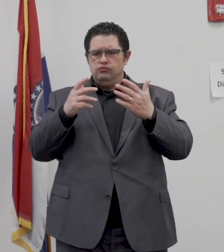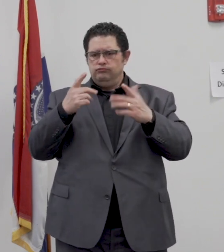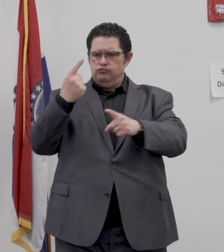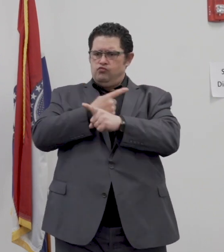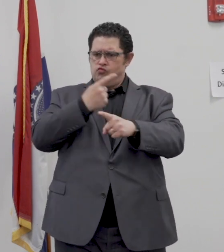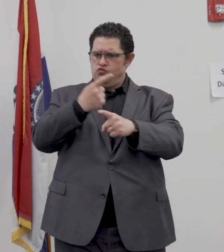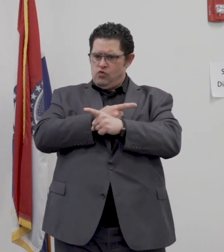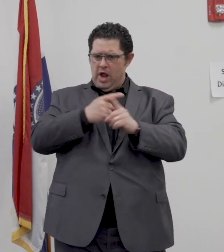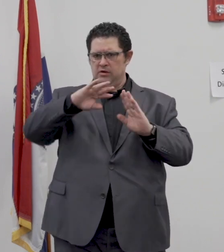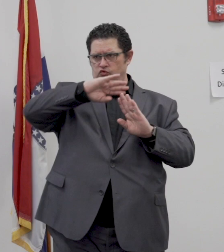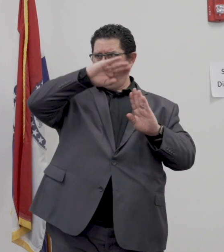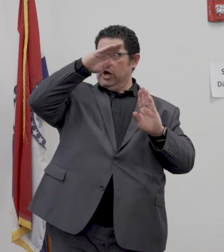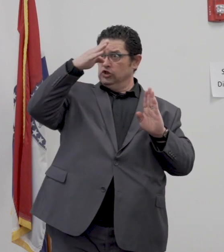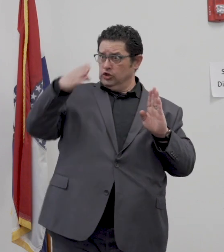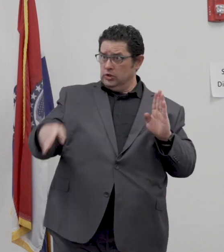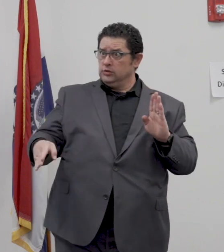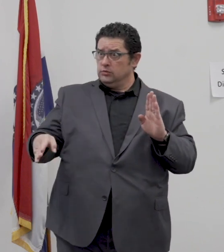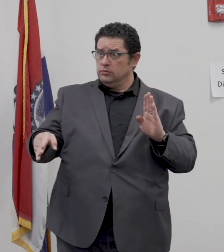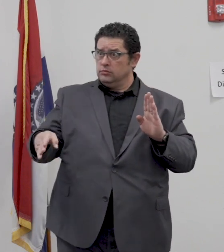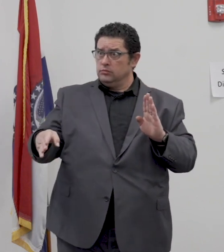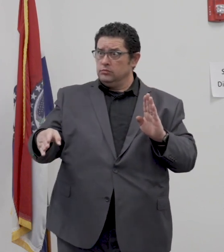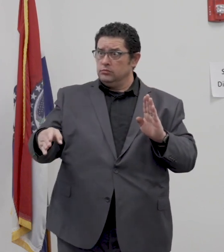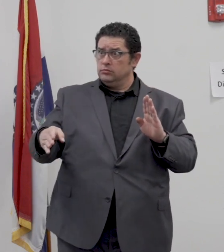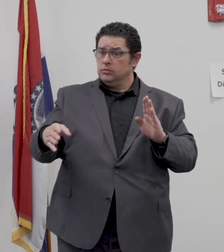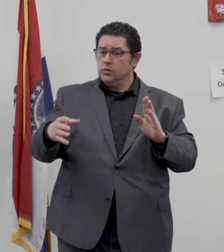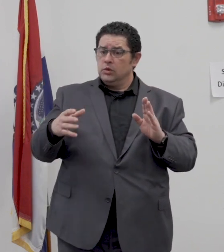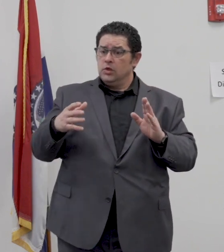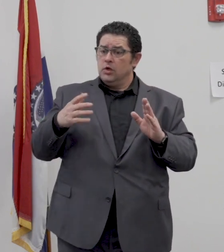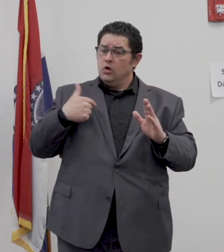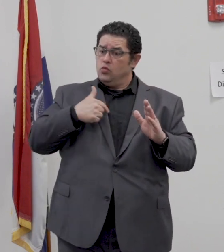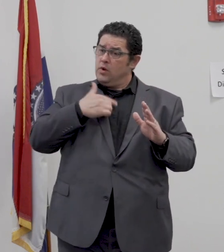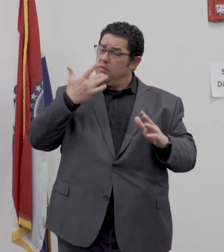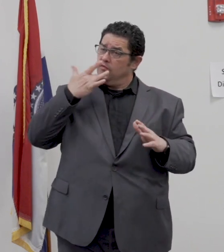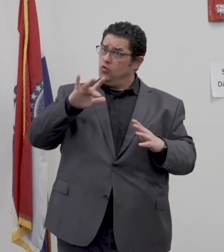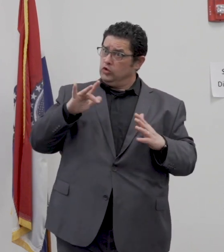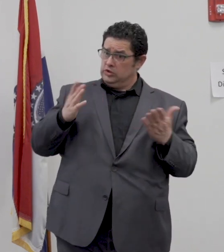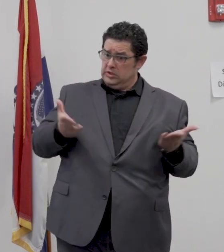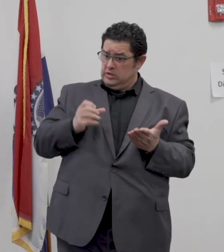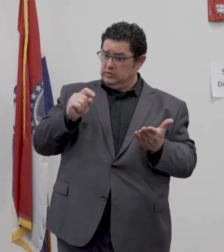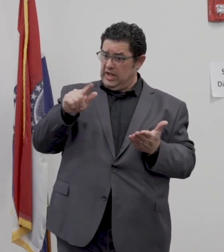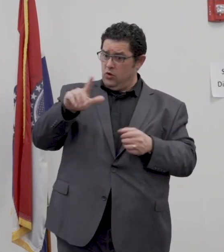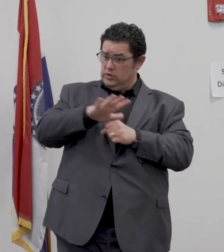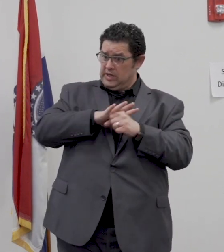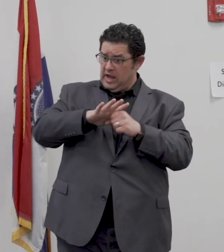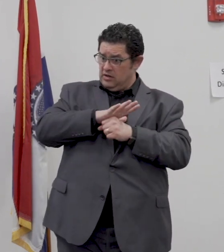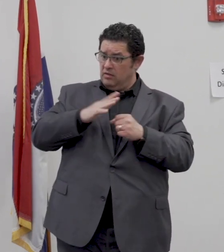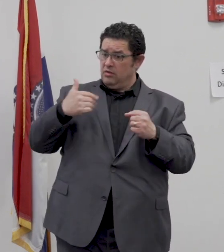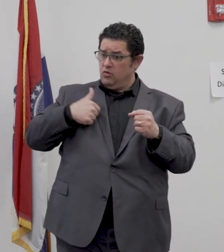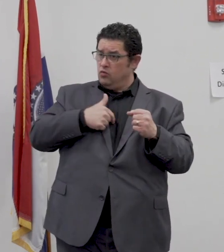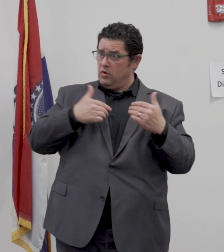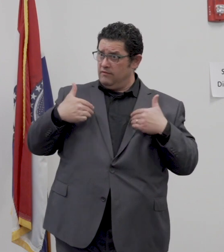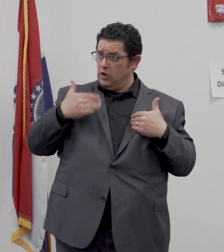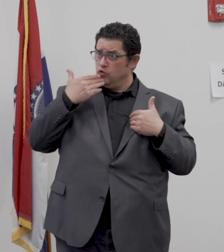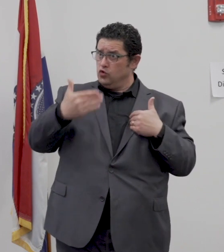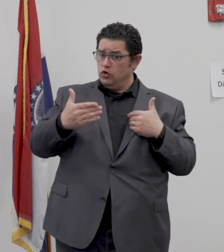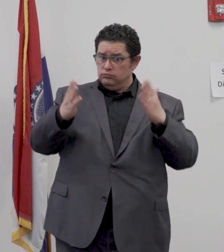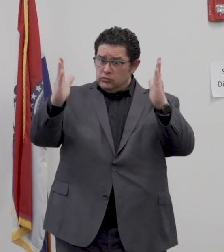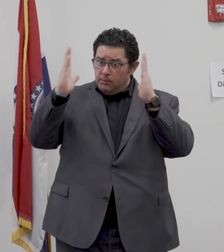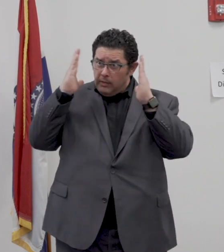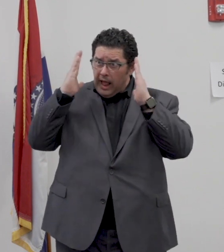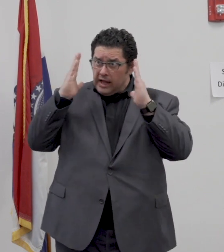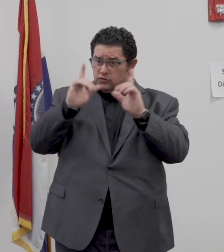direction. We've been fortunate here in St. Louis County that we've had good compliance with social distancing